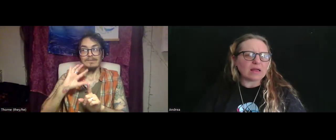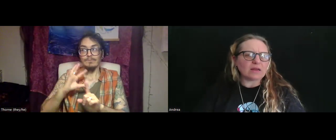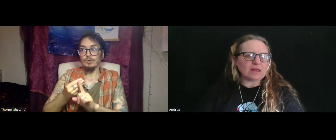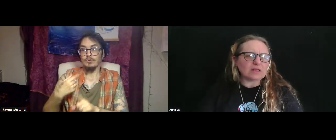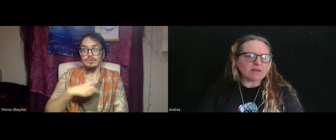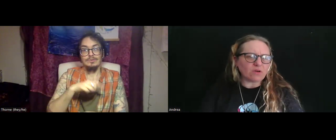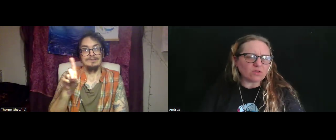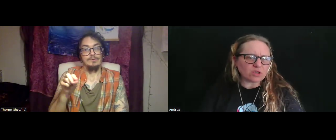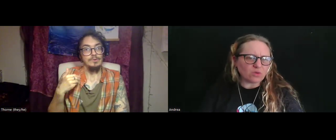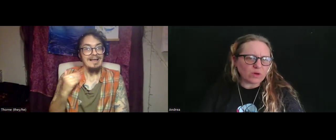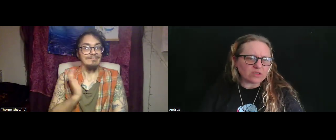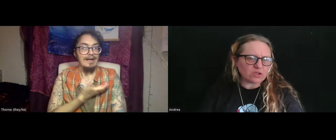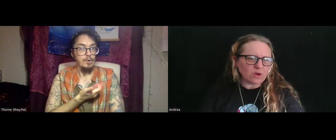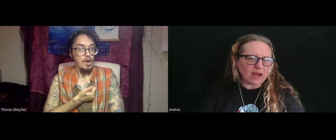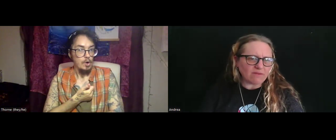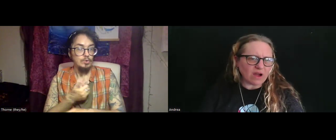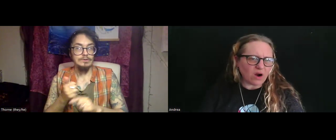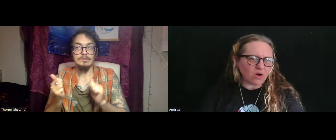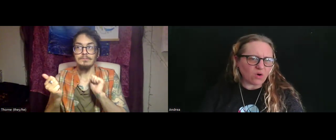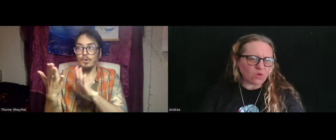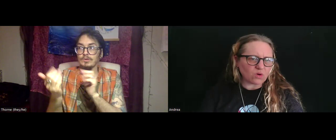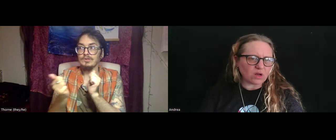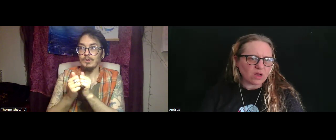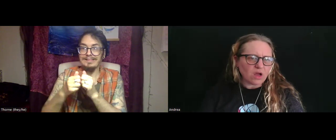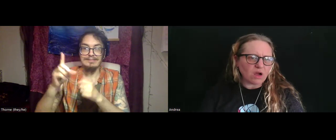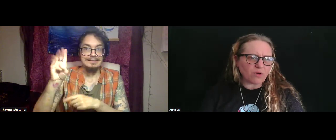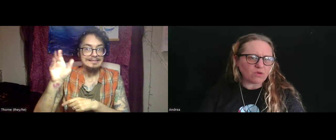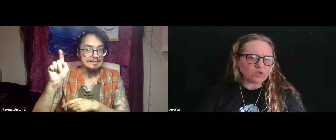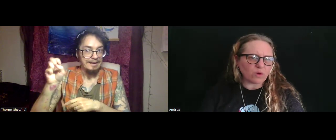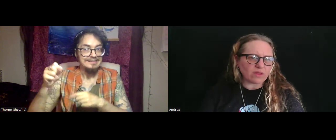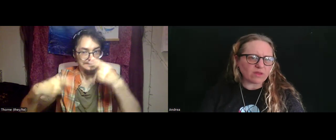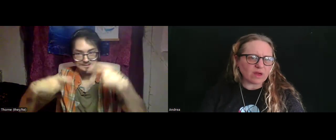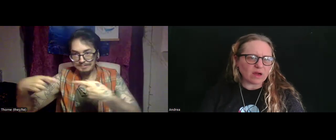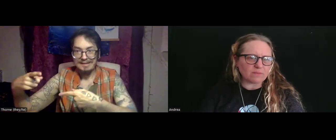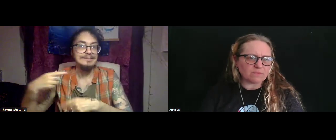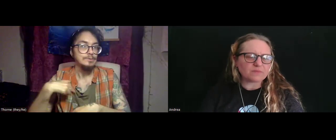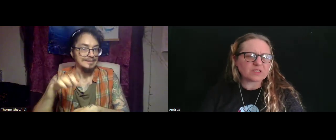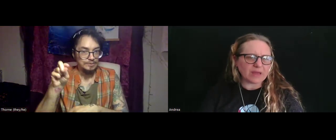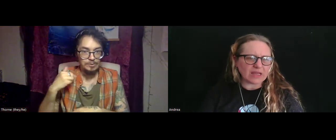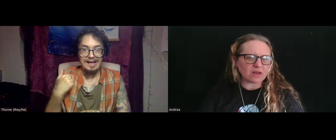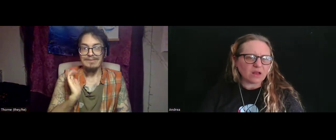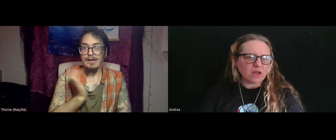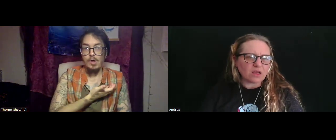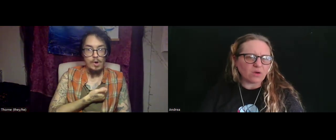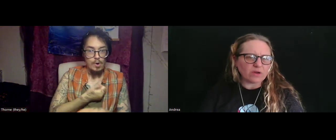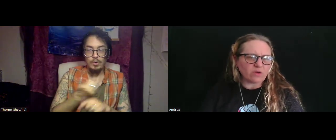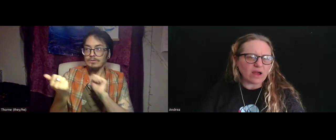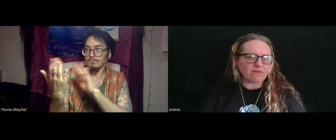And in deaf culture, we do have our own approach with debate. We do have